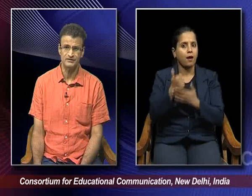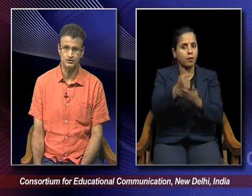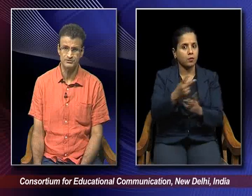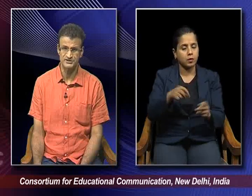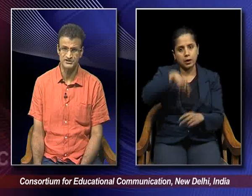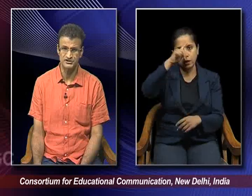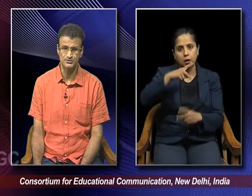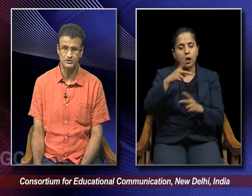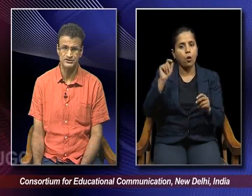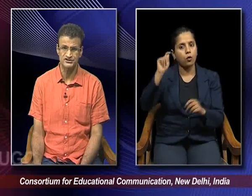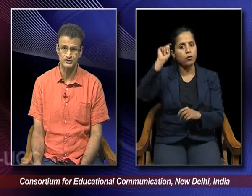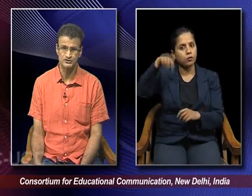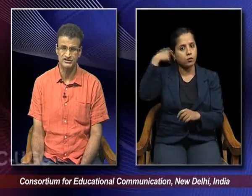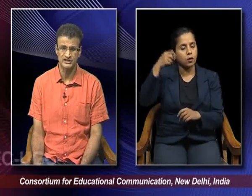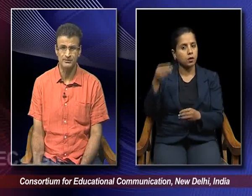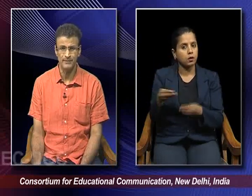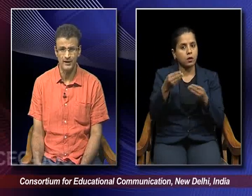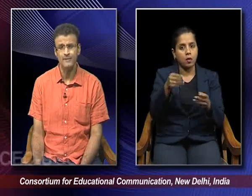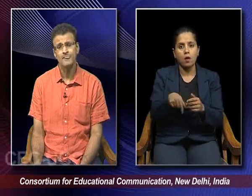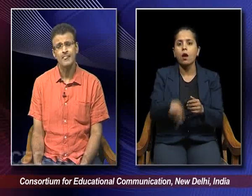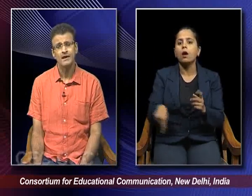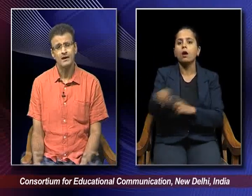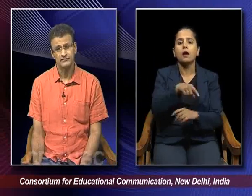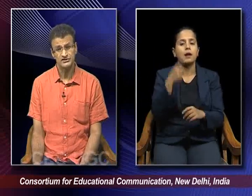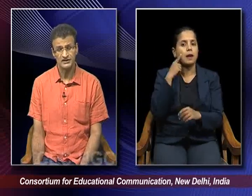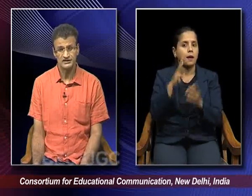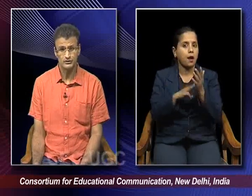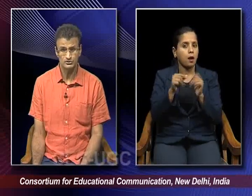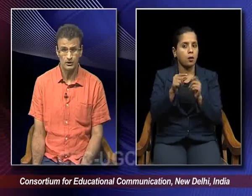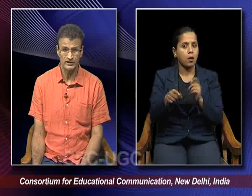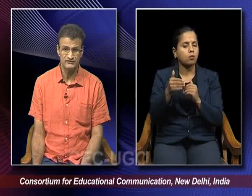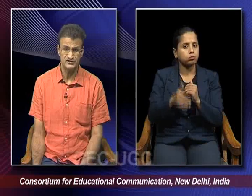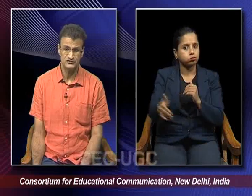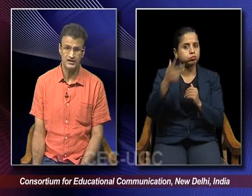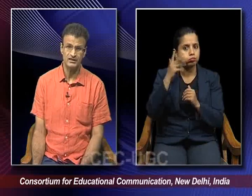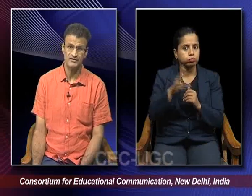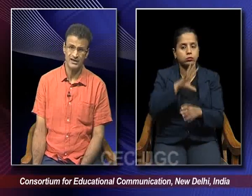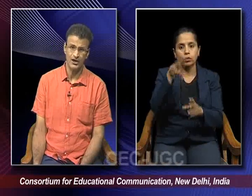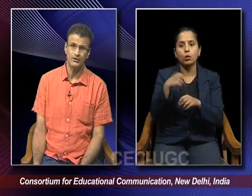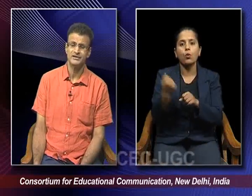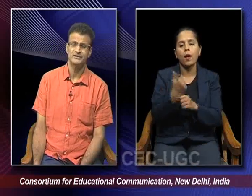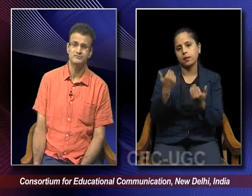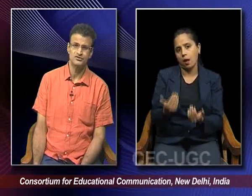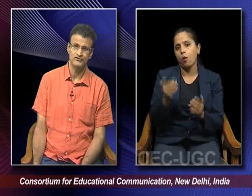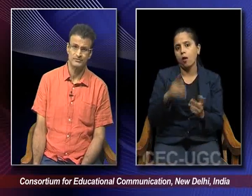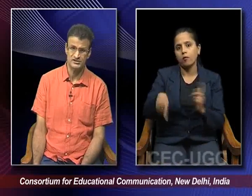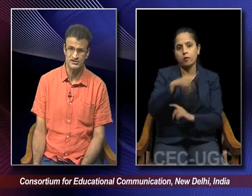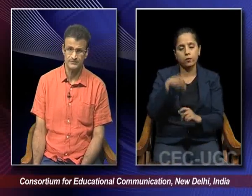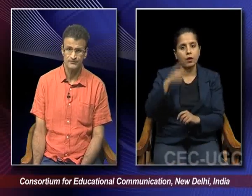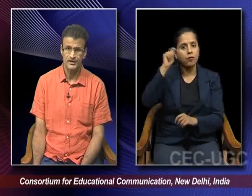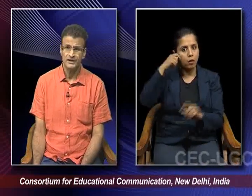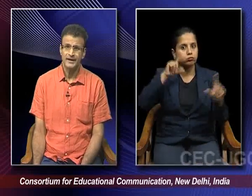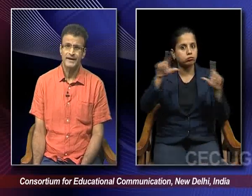Indian Motion Pictures Producers Association, IMPA, which is a continuous body which is working even now in terms of film